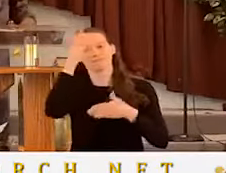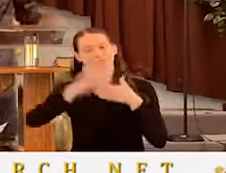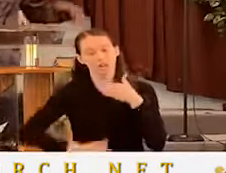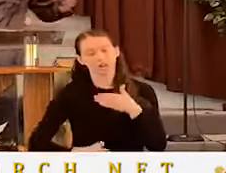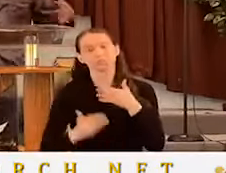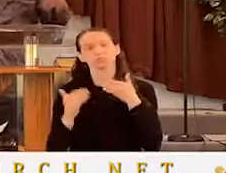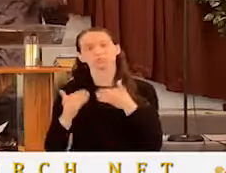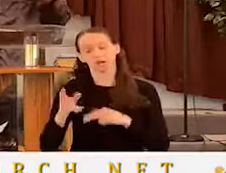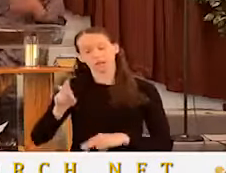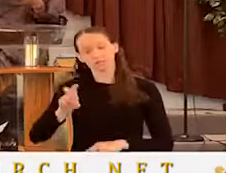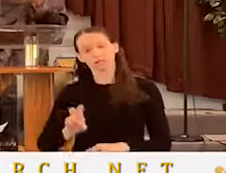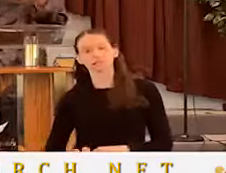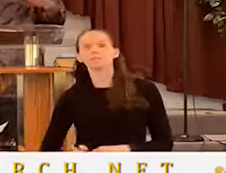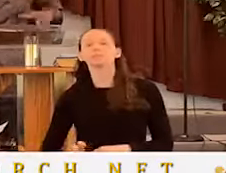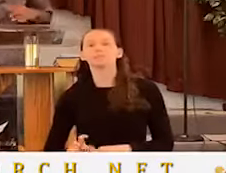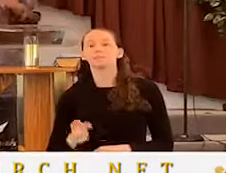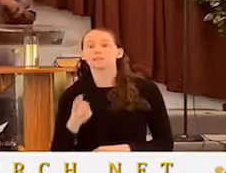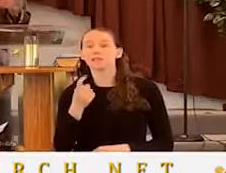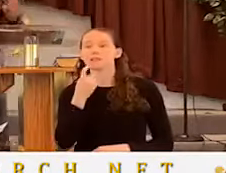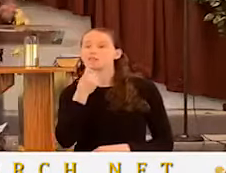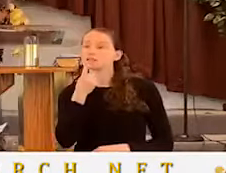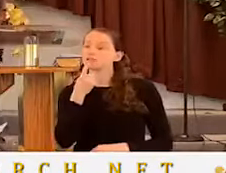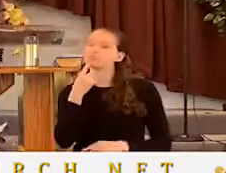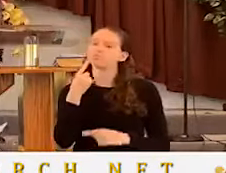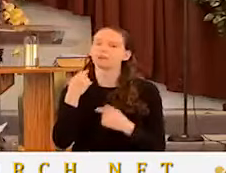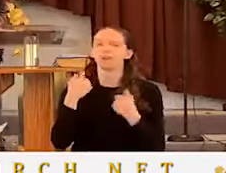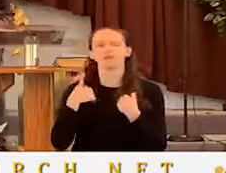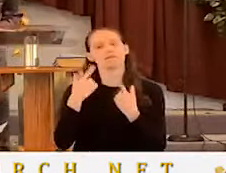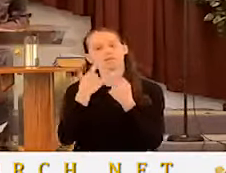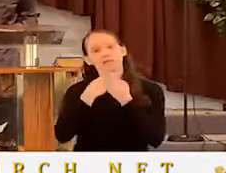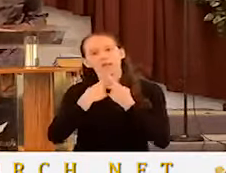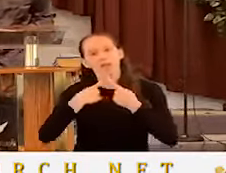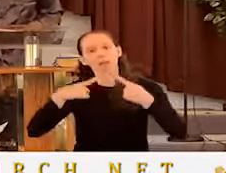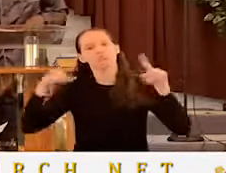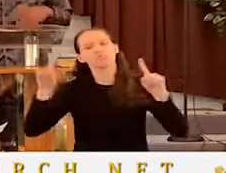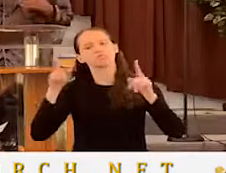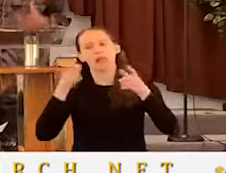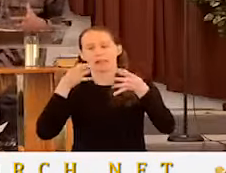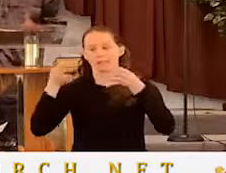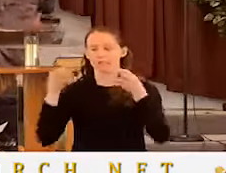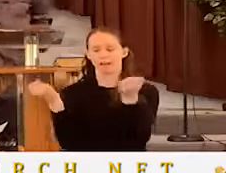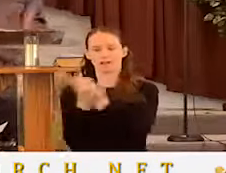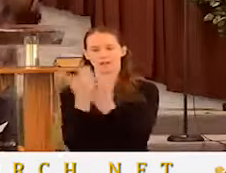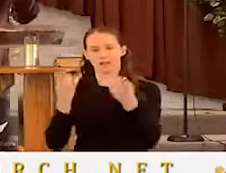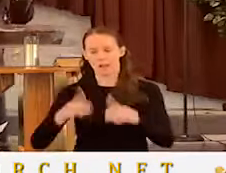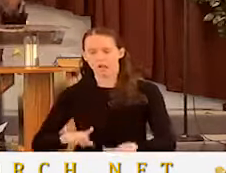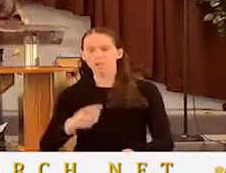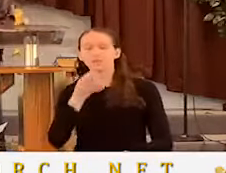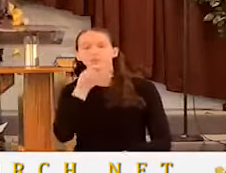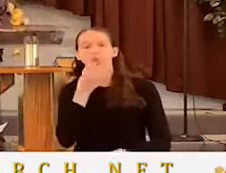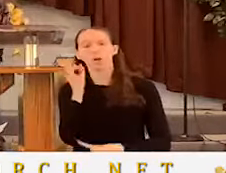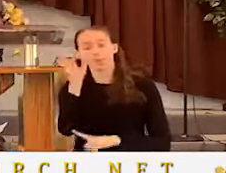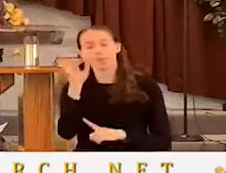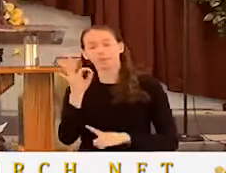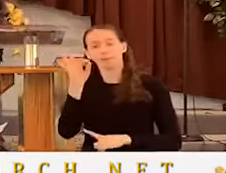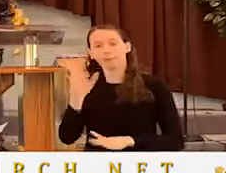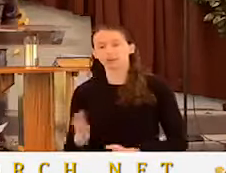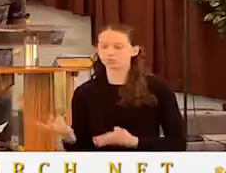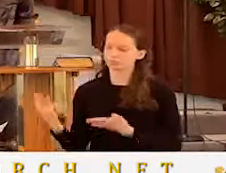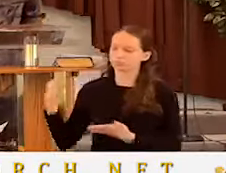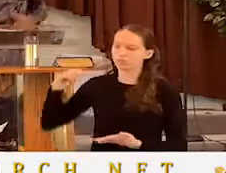down. And he allowed the announcer to render the church announcements. And the pastor got up to do